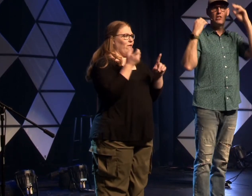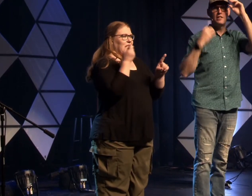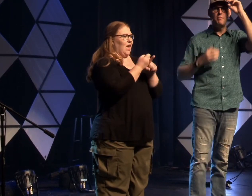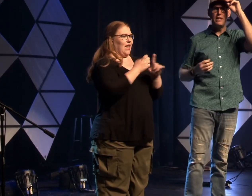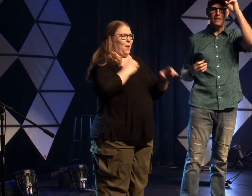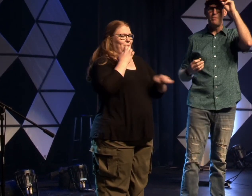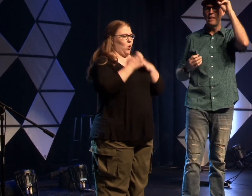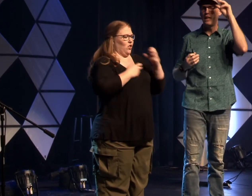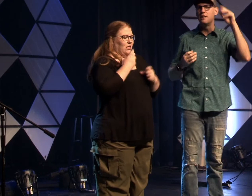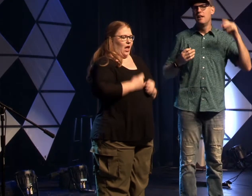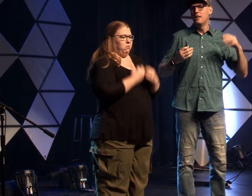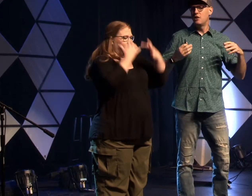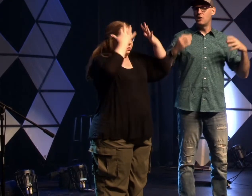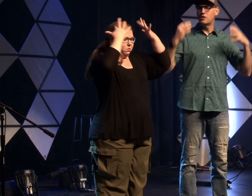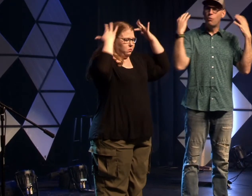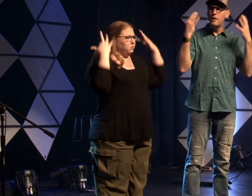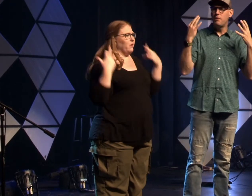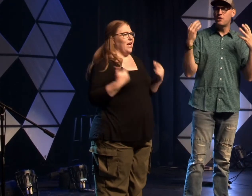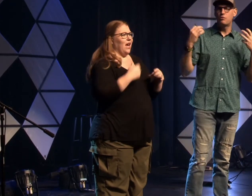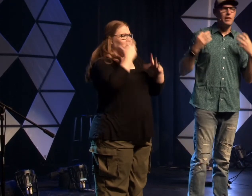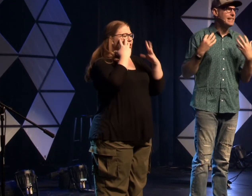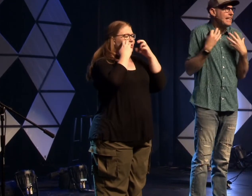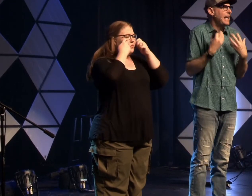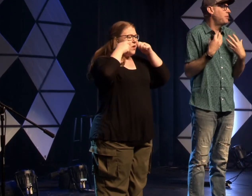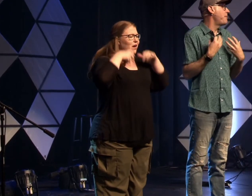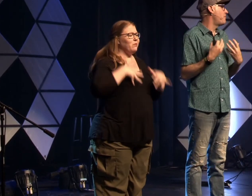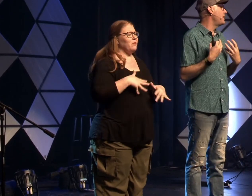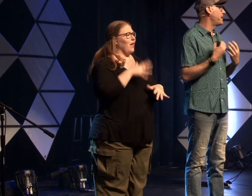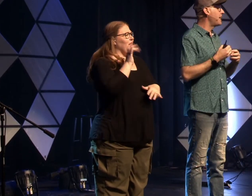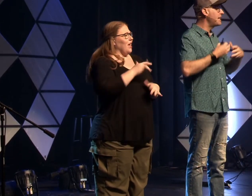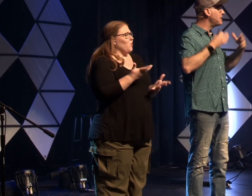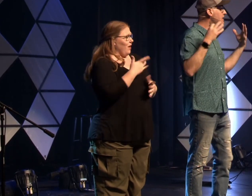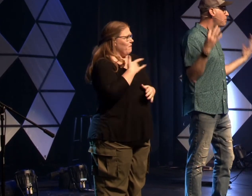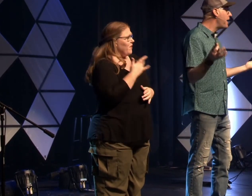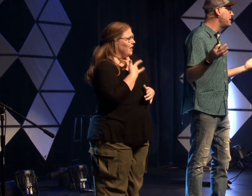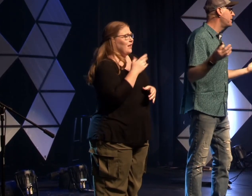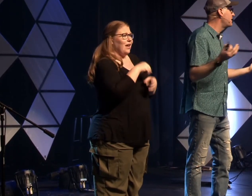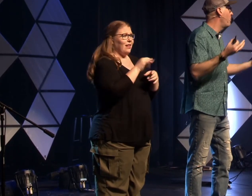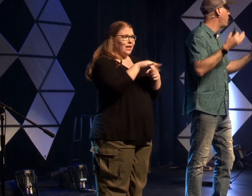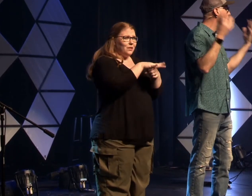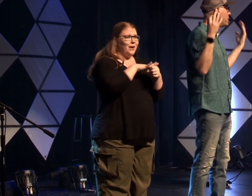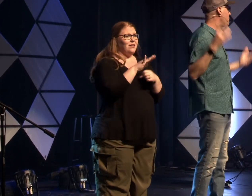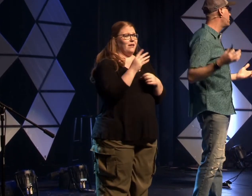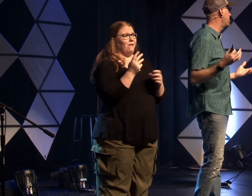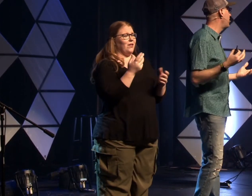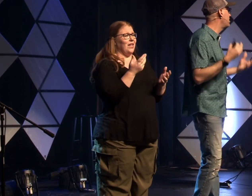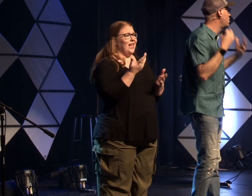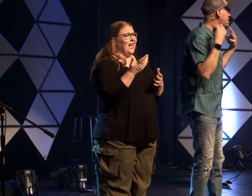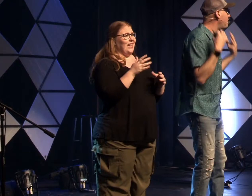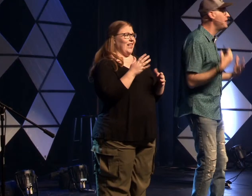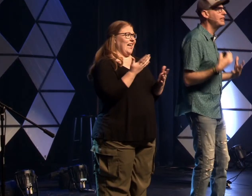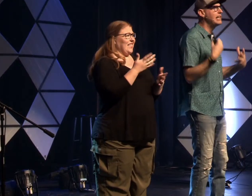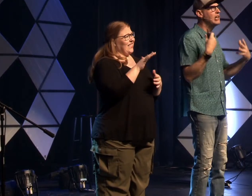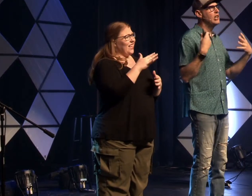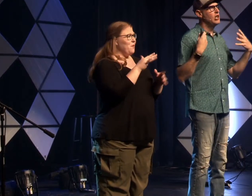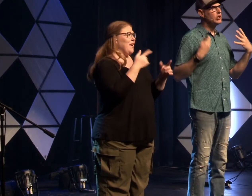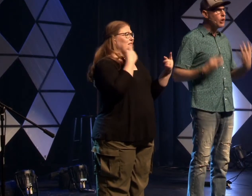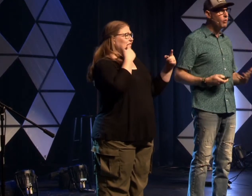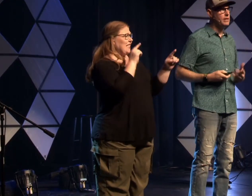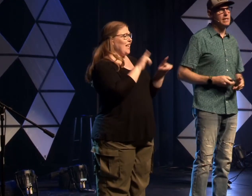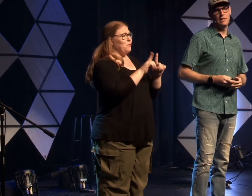Like I just immediately began to just weep and just realize that's what I'm feeling, like in this space of somewhat a measure of success, just